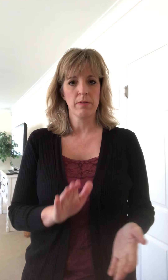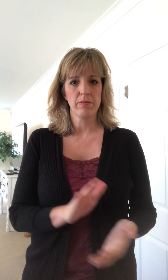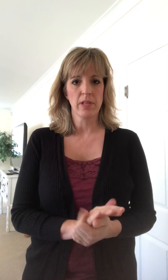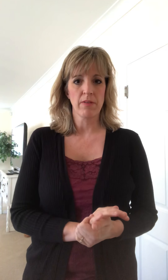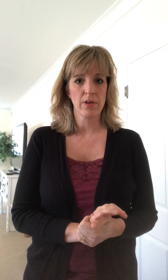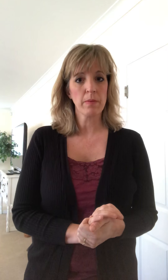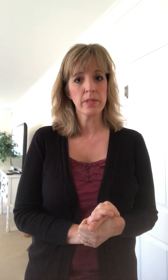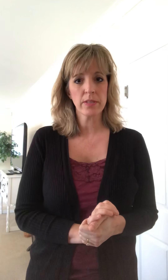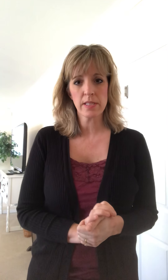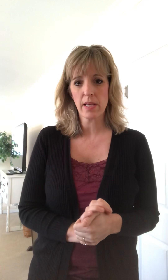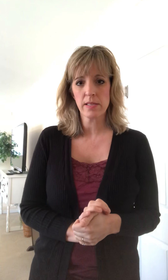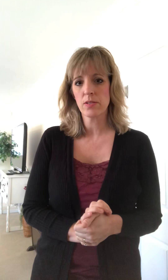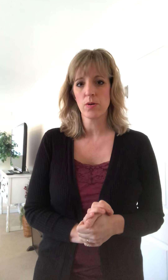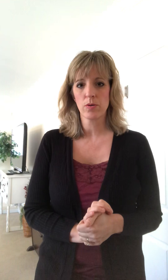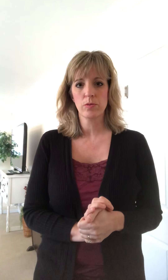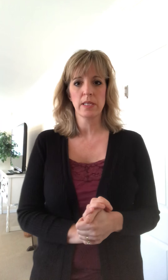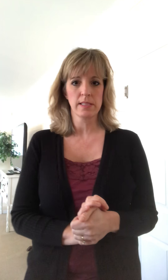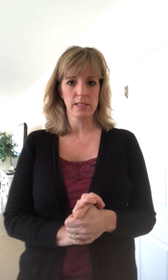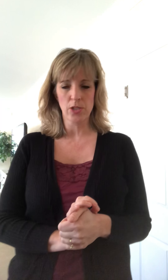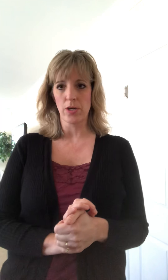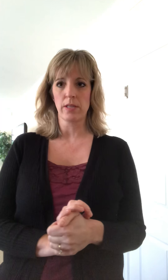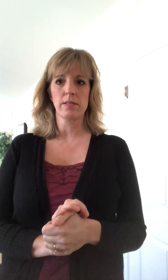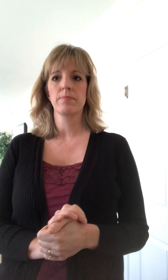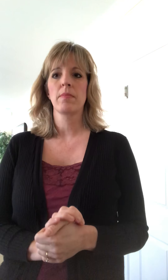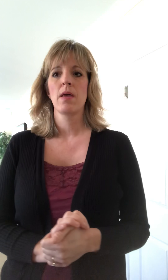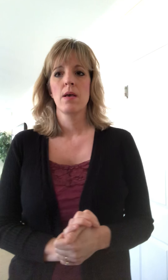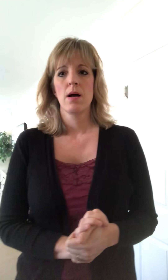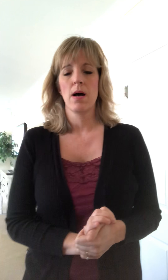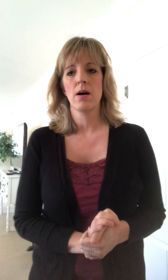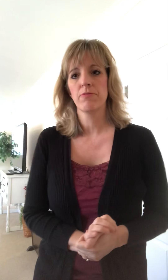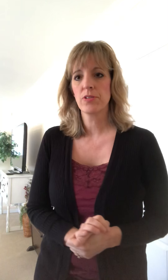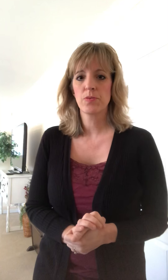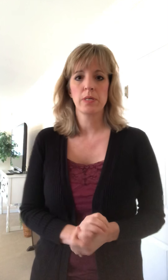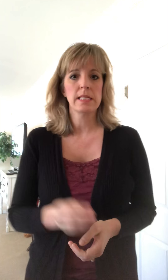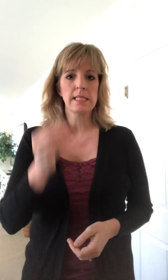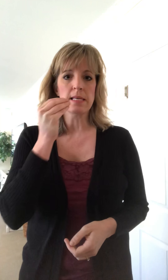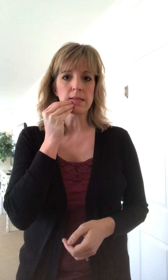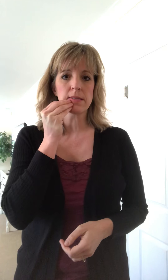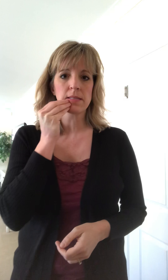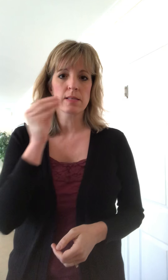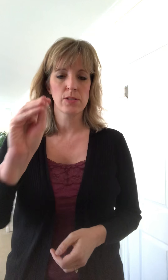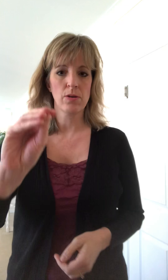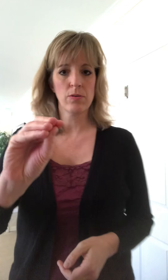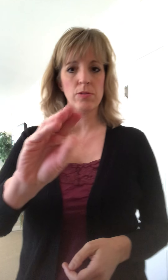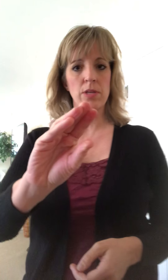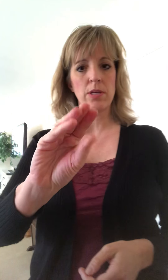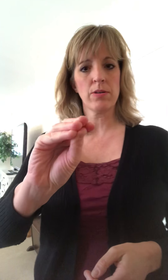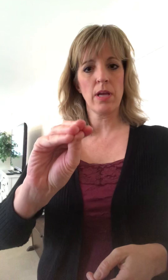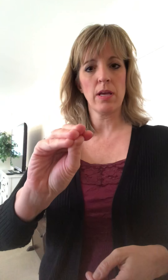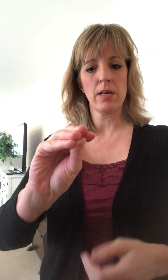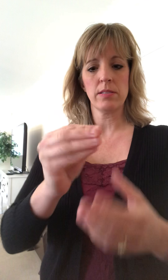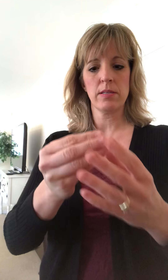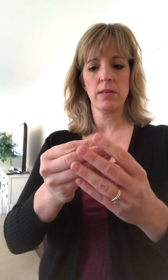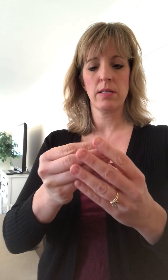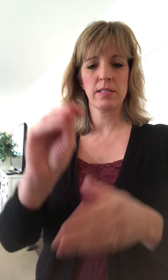we have a lot of vocabulary today, so let's get started. First one is eat. So you take your hand, it's kind of